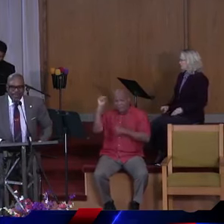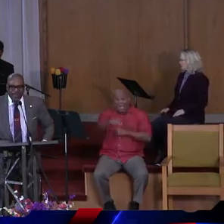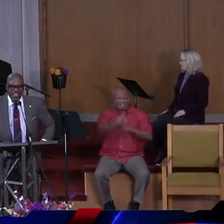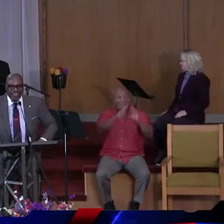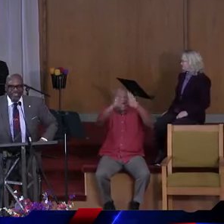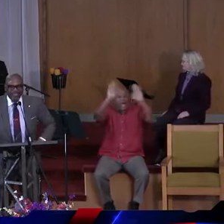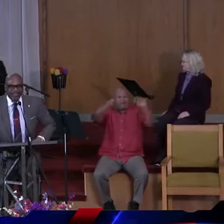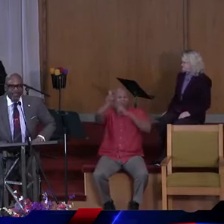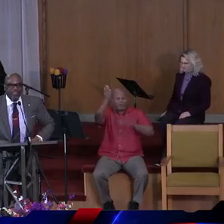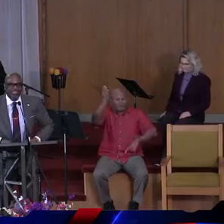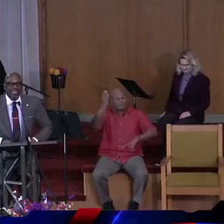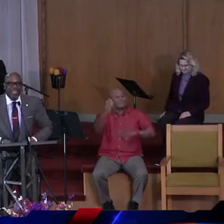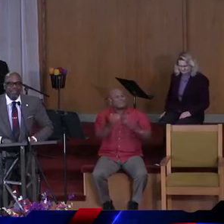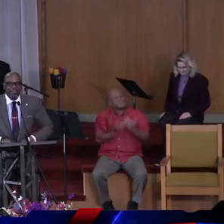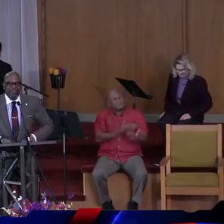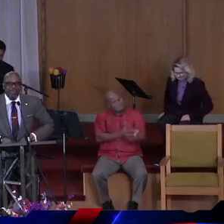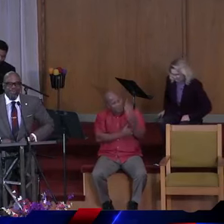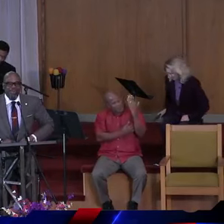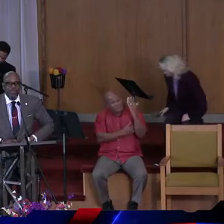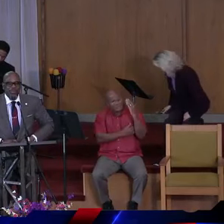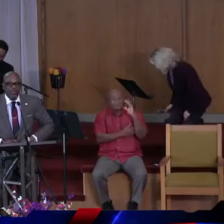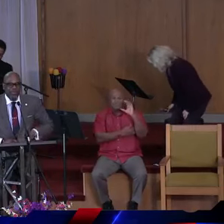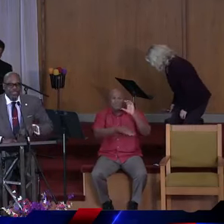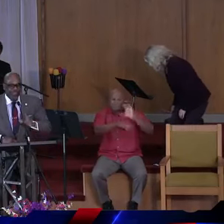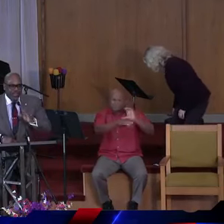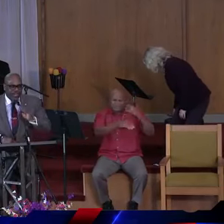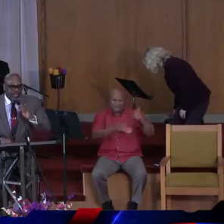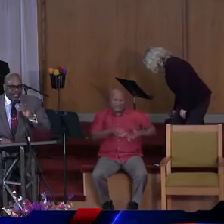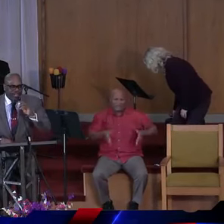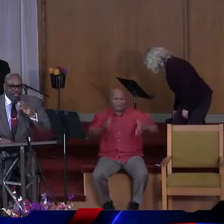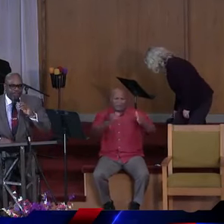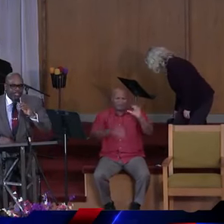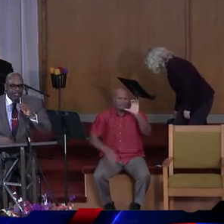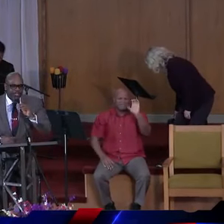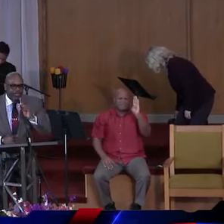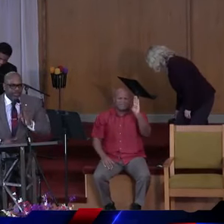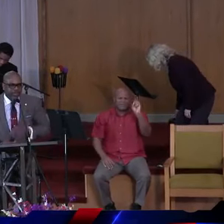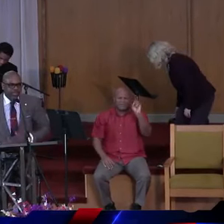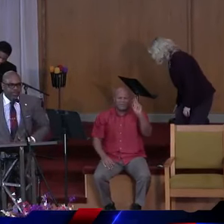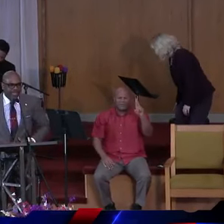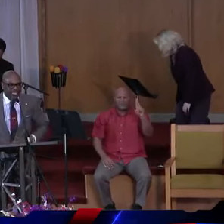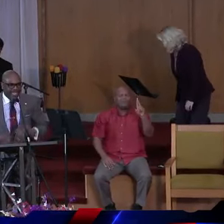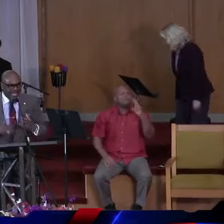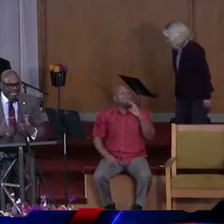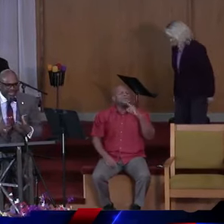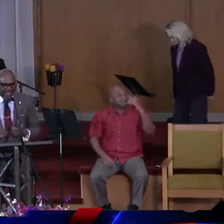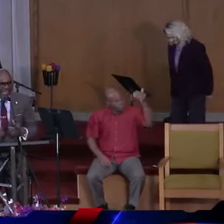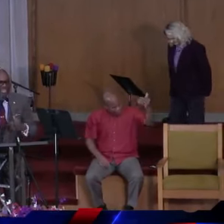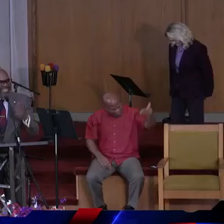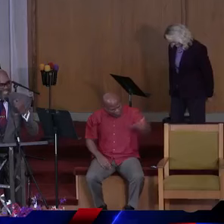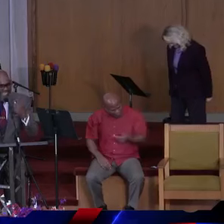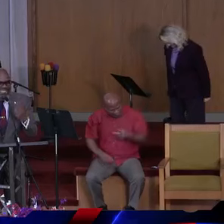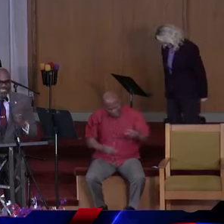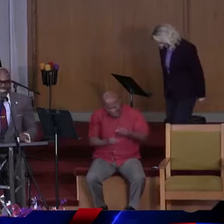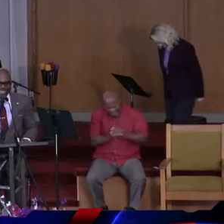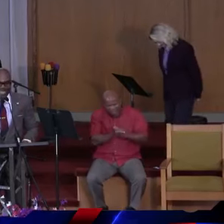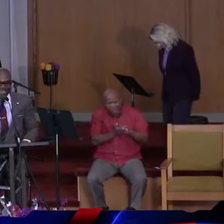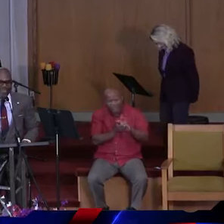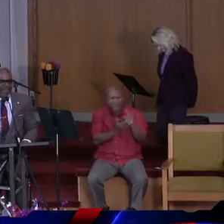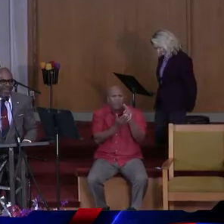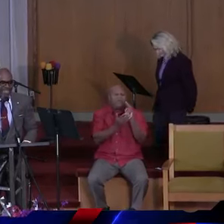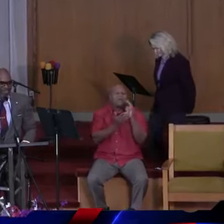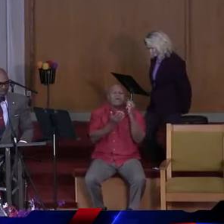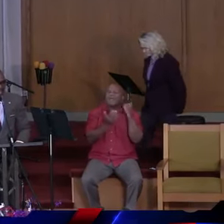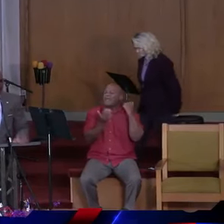Good morning, church by the side of the road. We greet you with a hearty God. Bless you, a healthy, holy, amen. This is the day